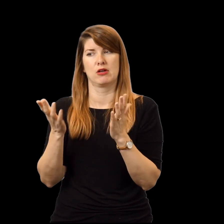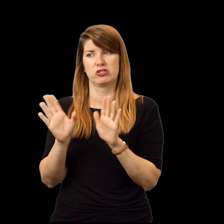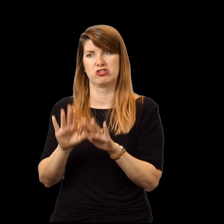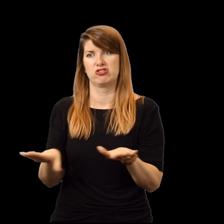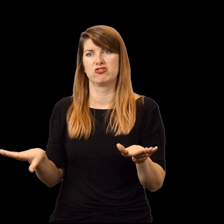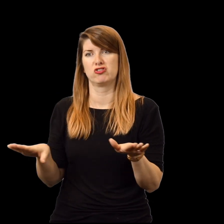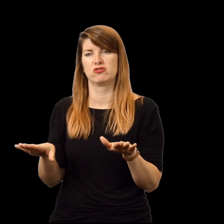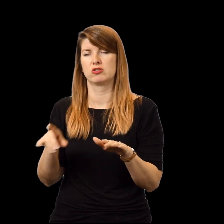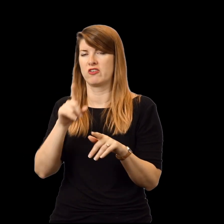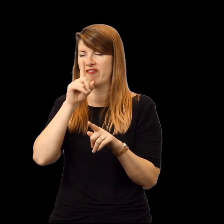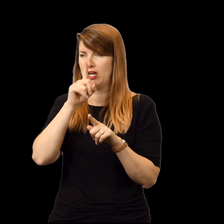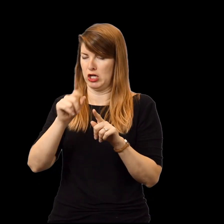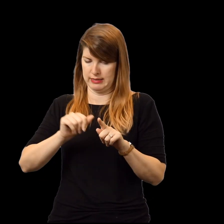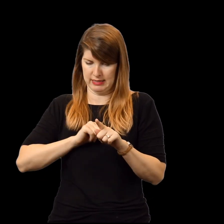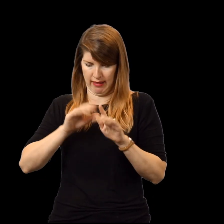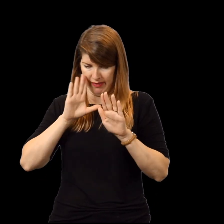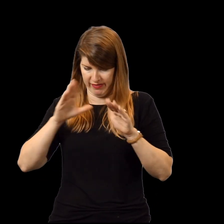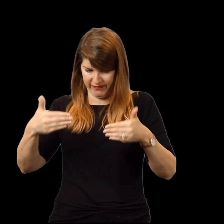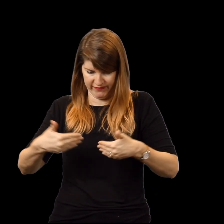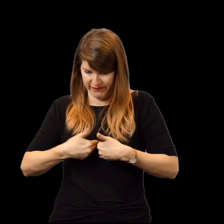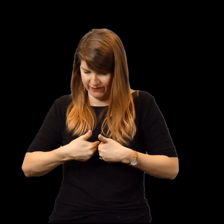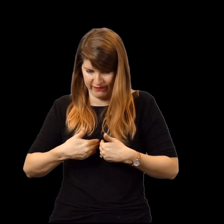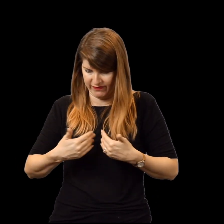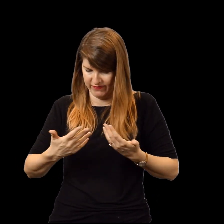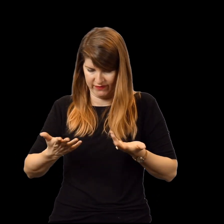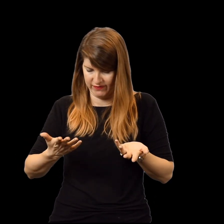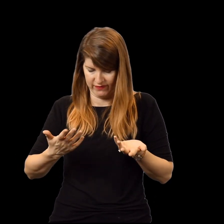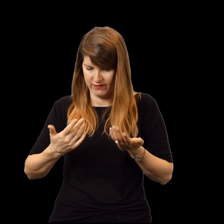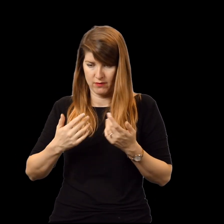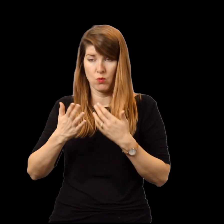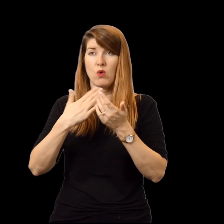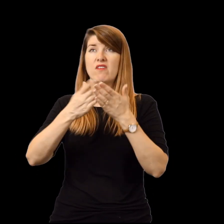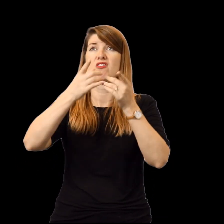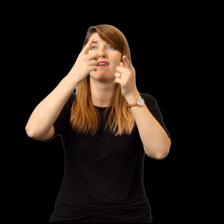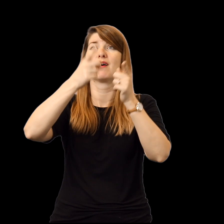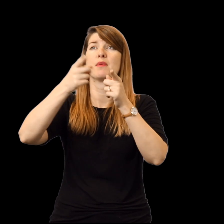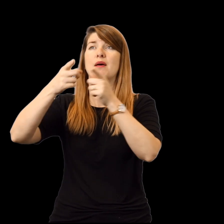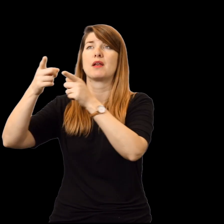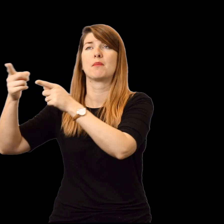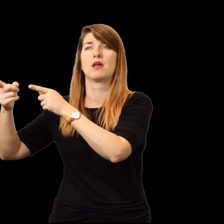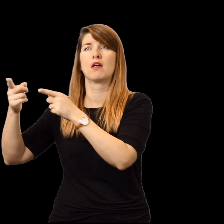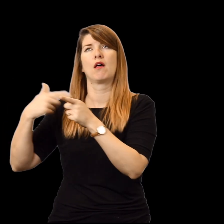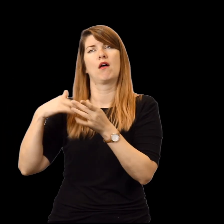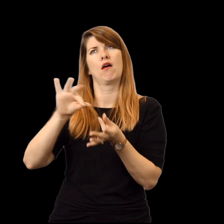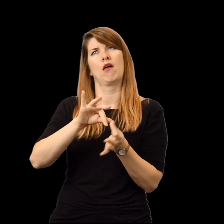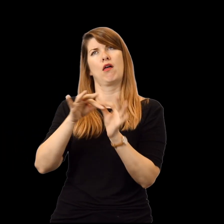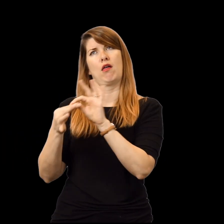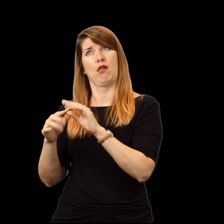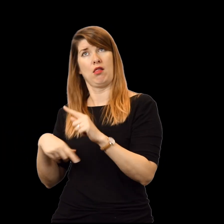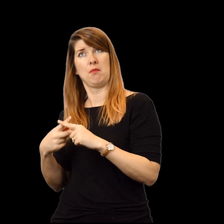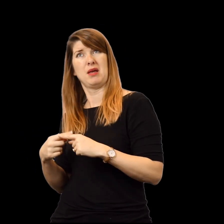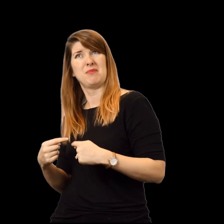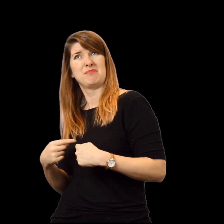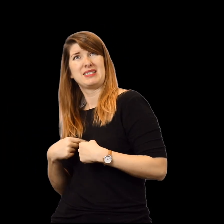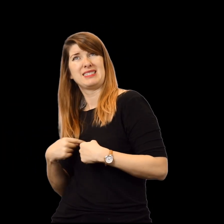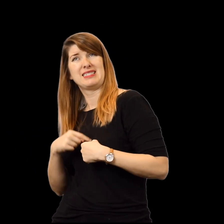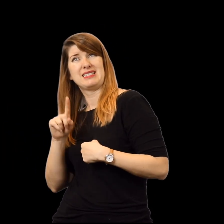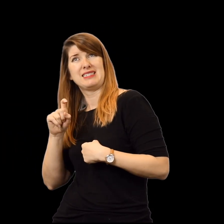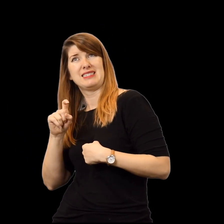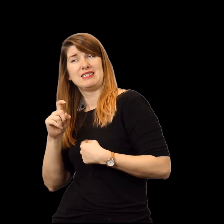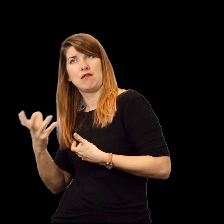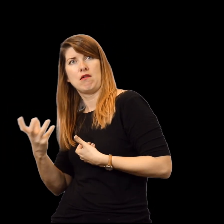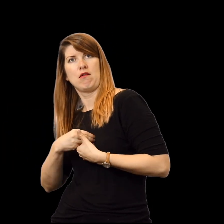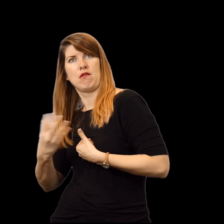trauma, and children are egocentric. They're the center of the universe. And so whatever's happening, they interpret it as